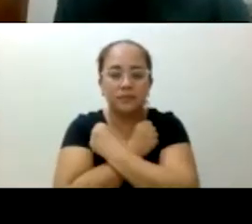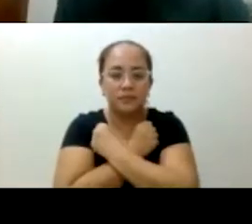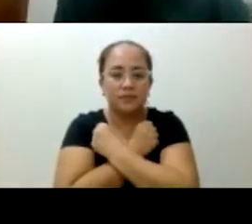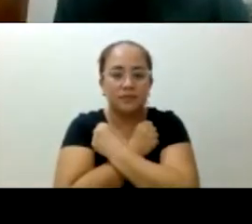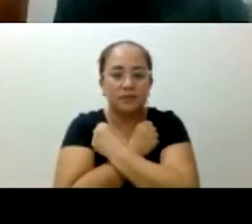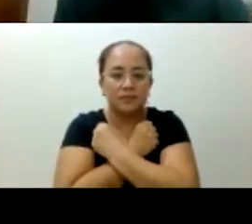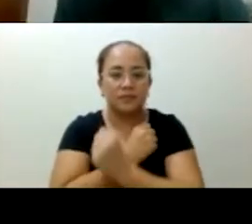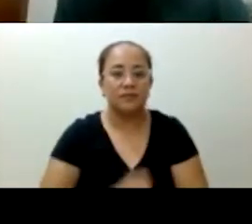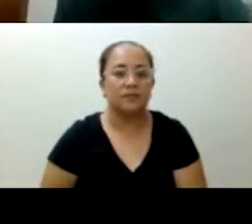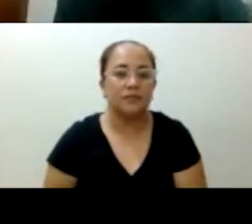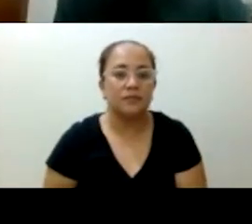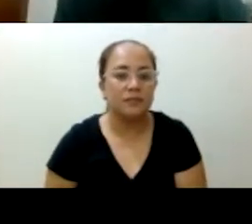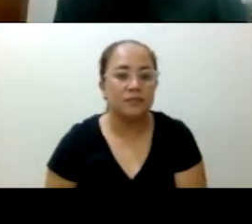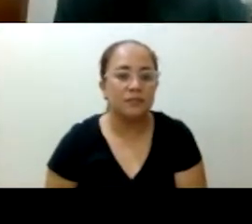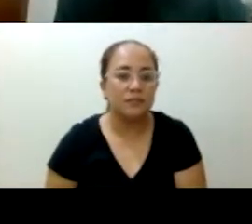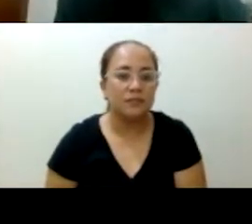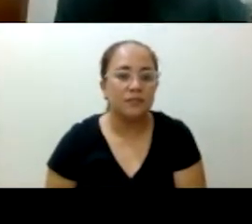And